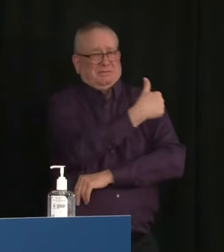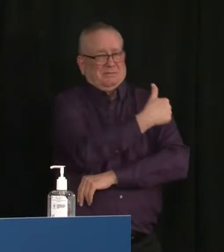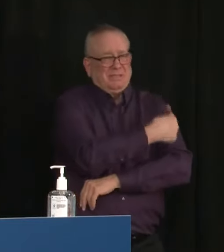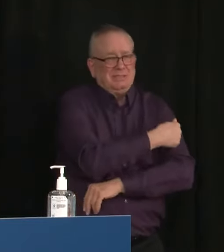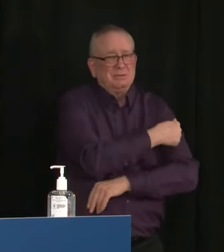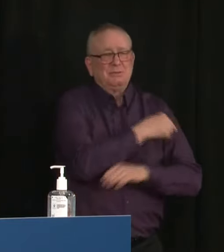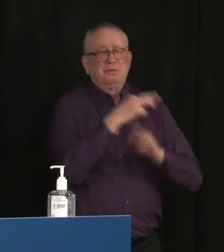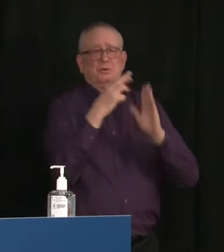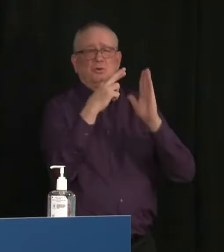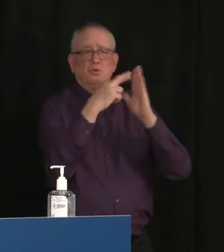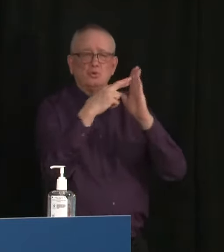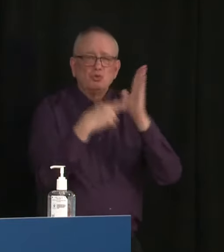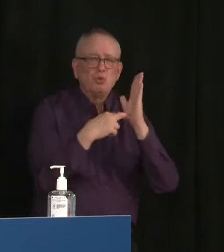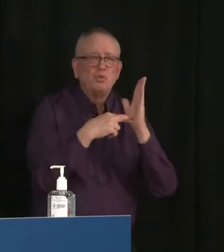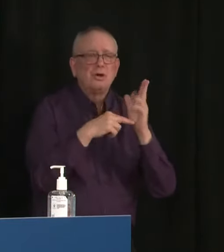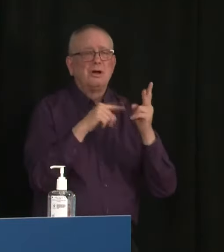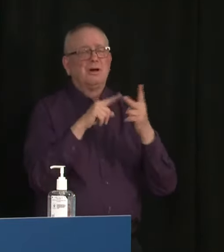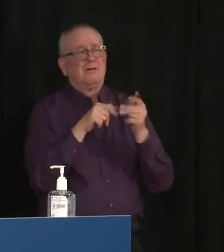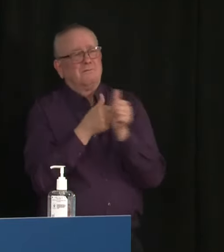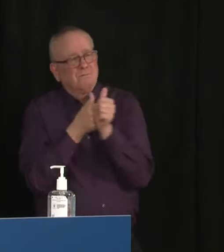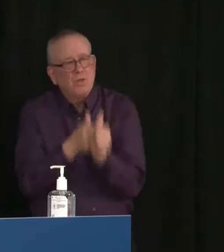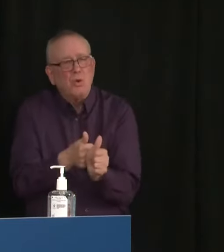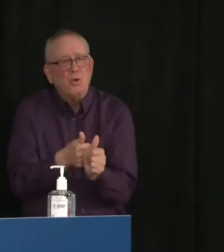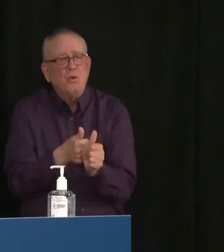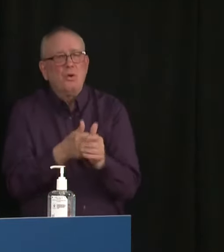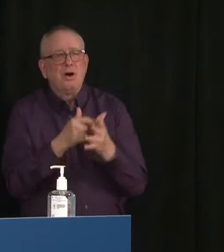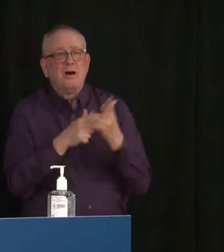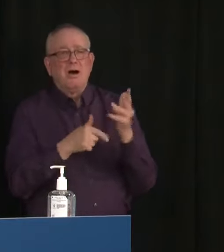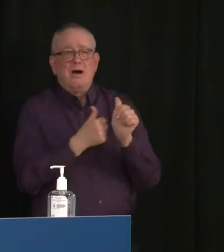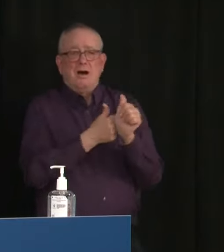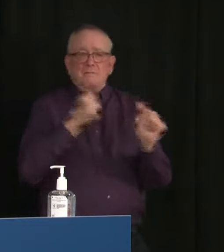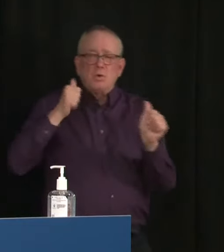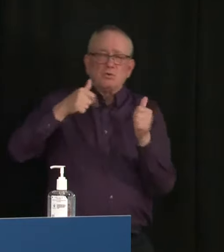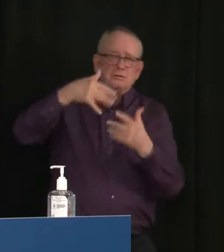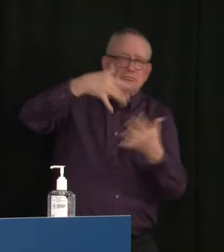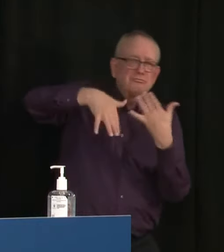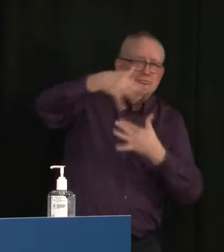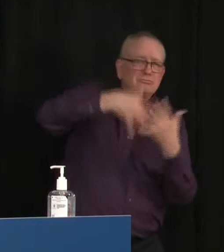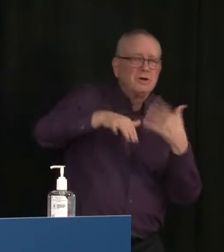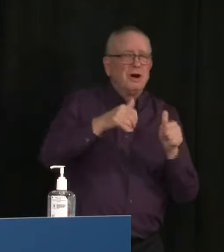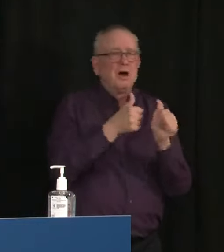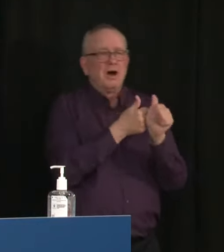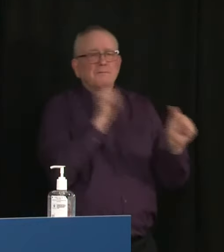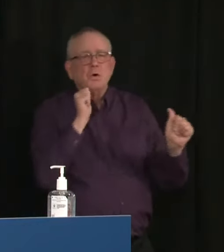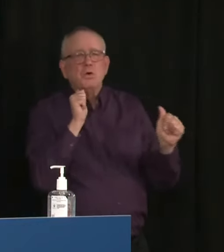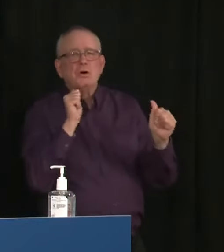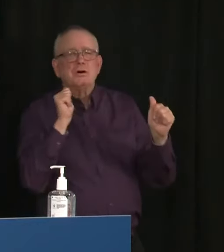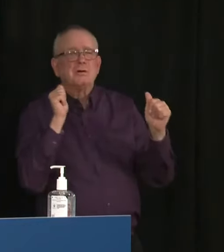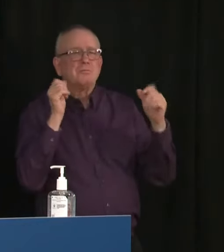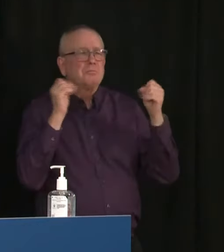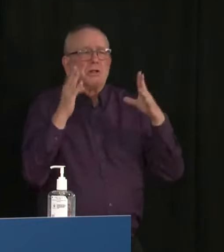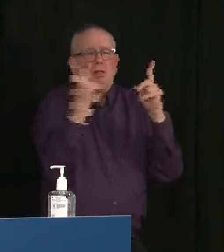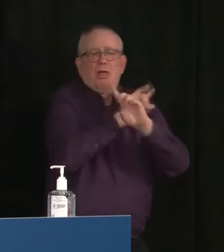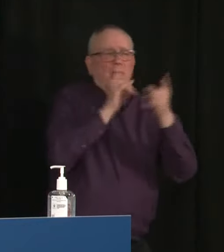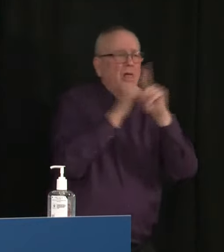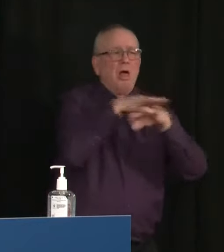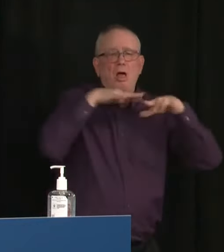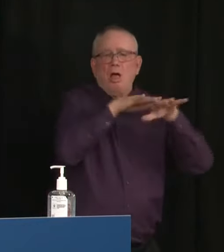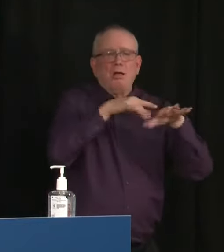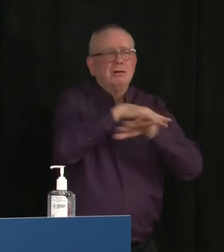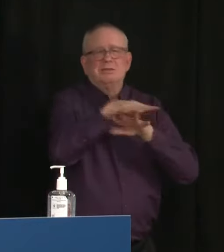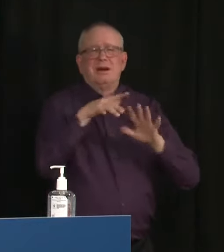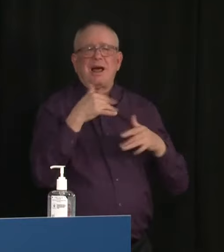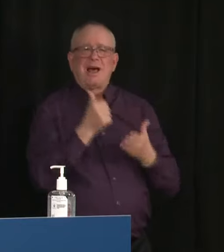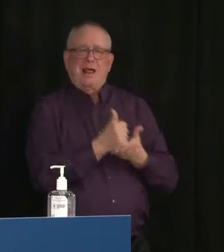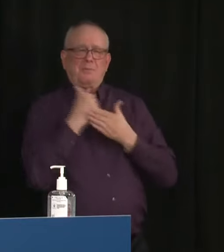household will help us bend the curve and move past this pandemic. Thank you, and I'm happy to take questions. All right,